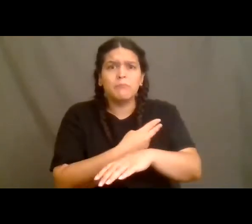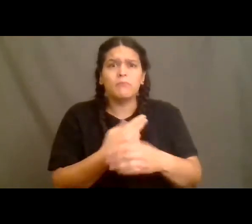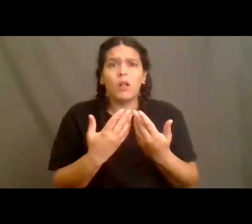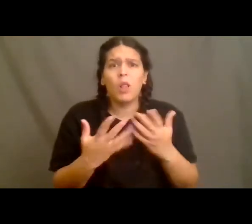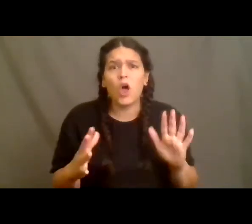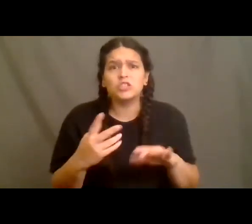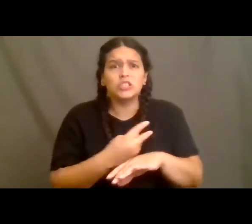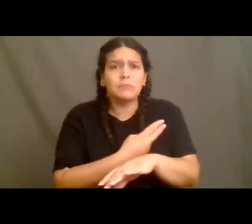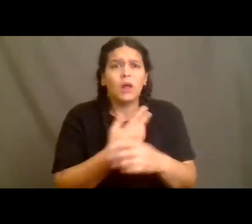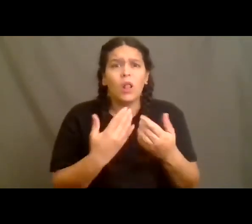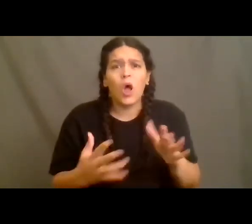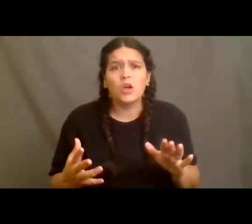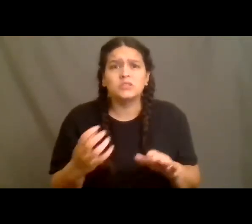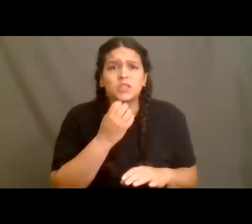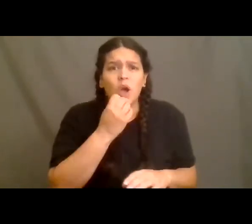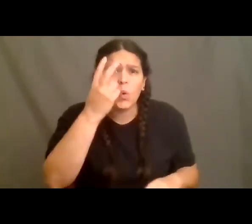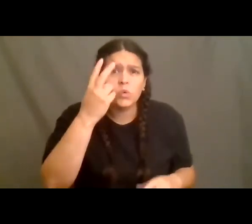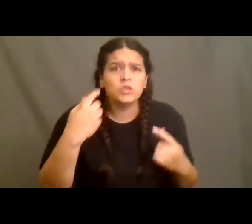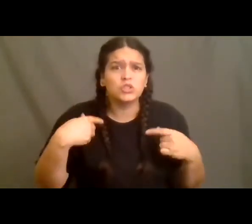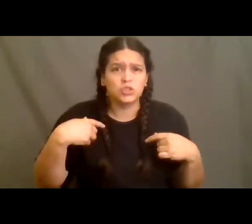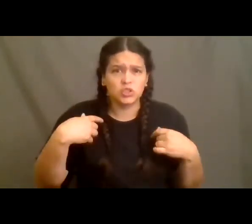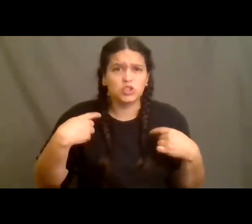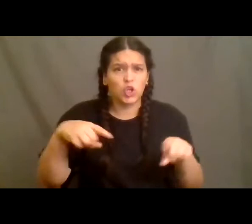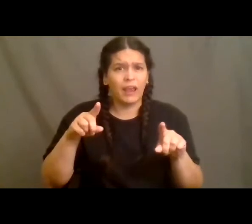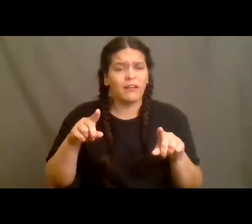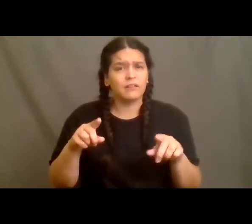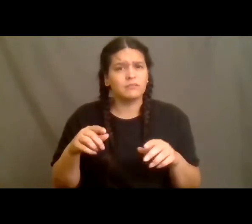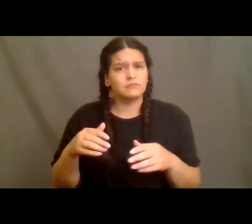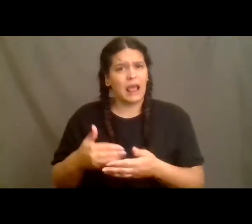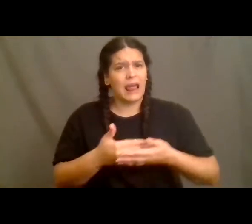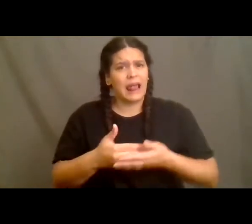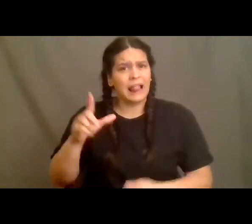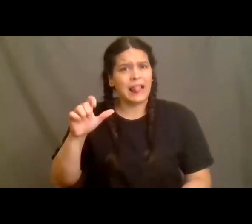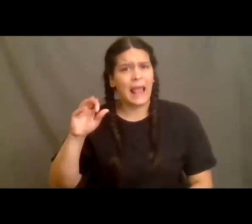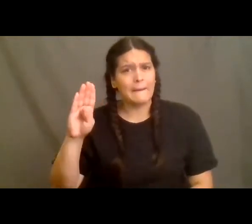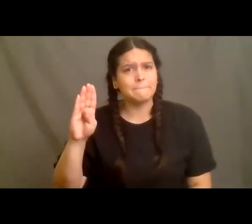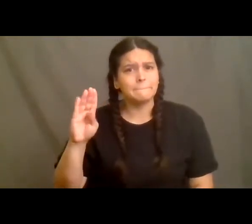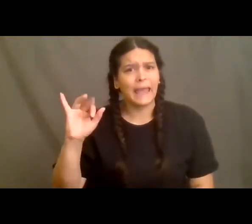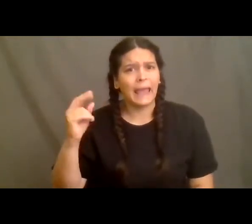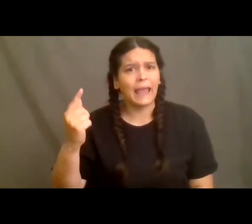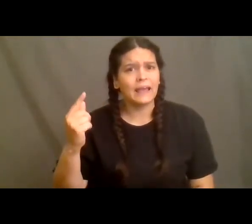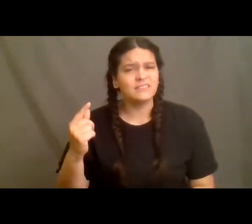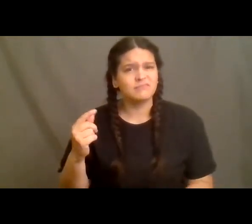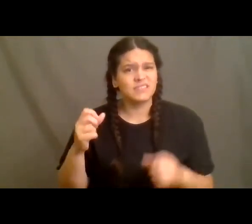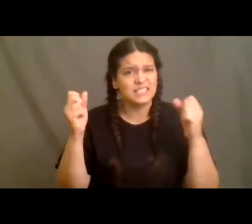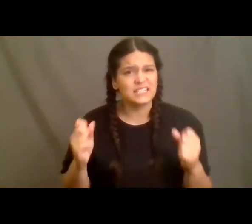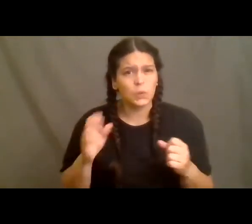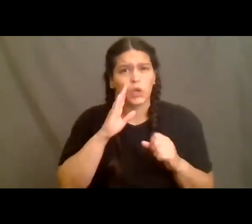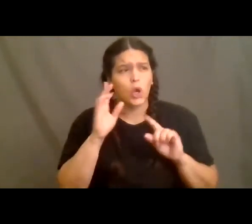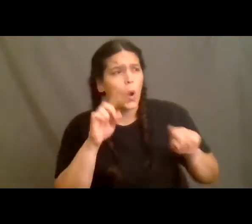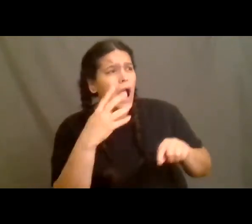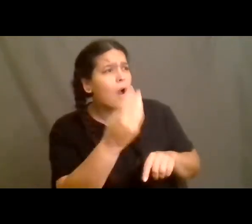goat during lambing season, and so she would go out and look for, you know,